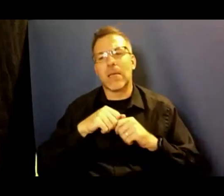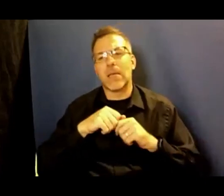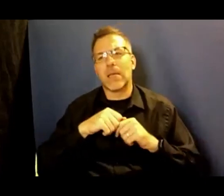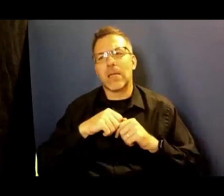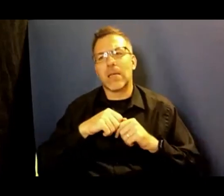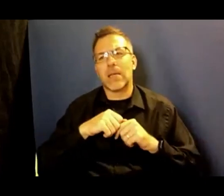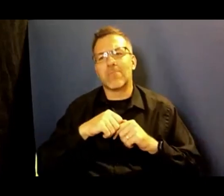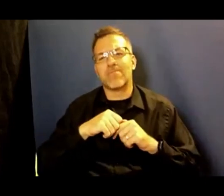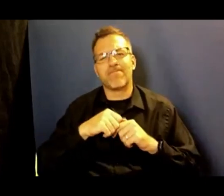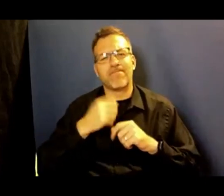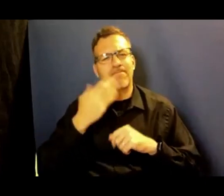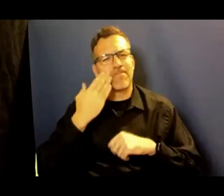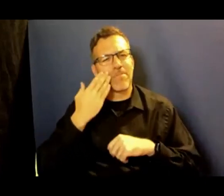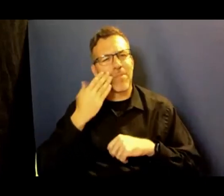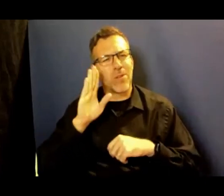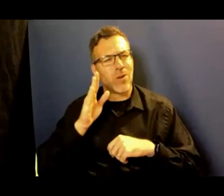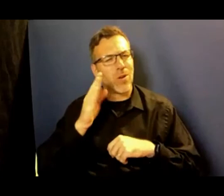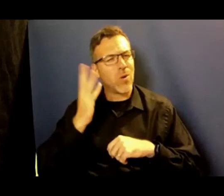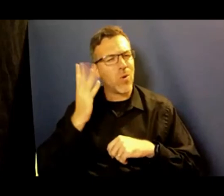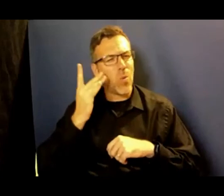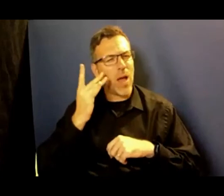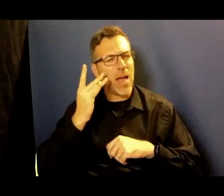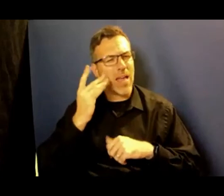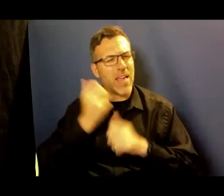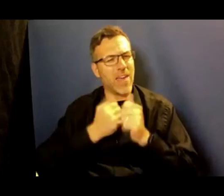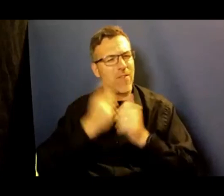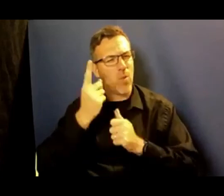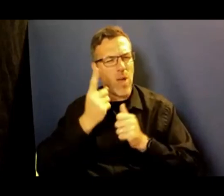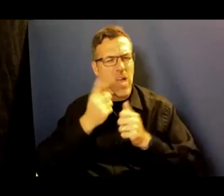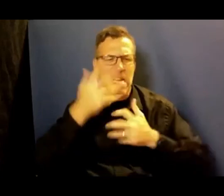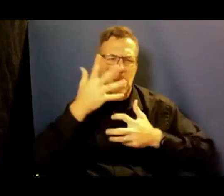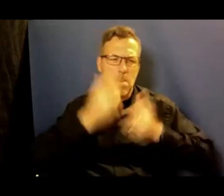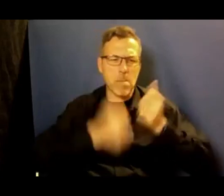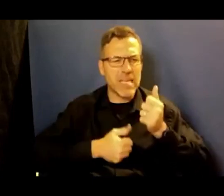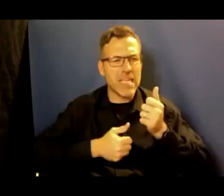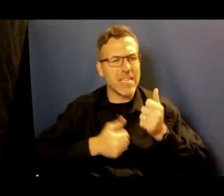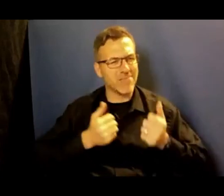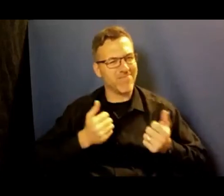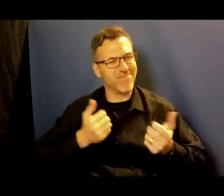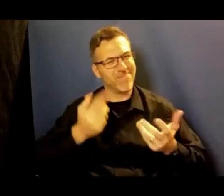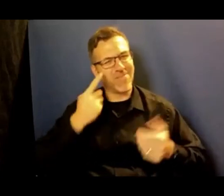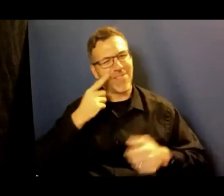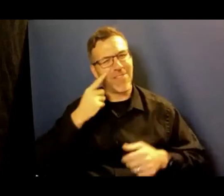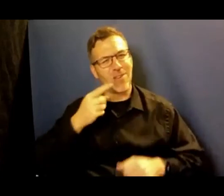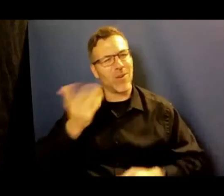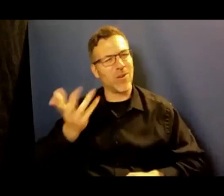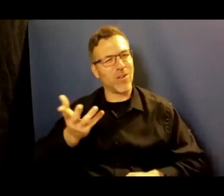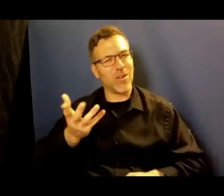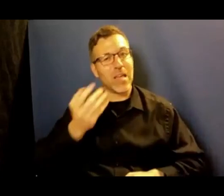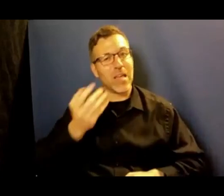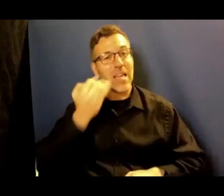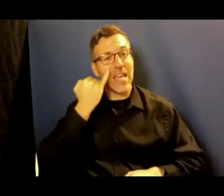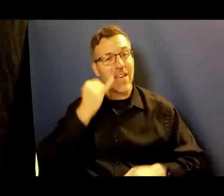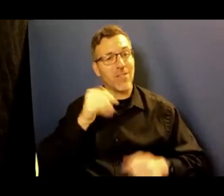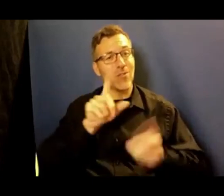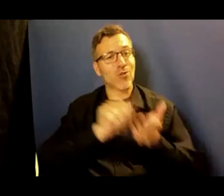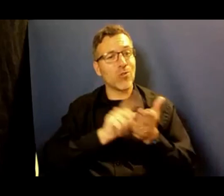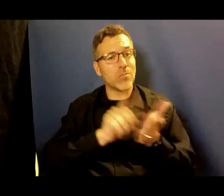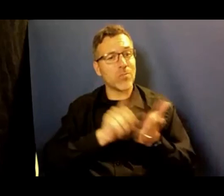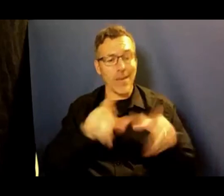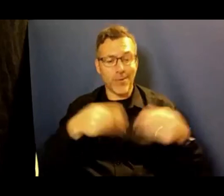I don't know when we started being mean to each other, but if you open up the newspaper or social media or the